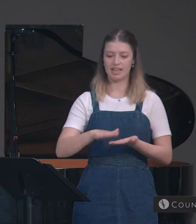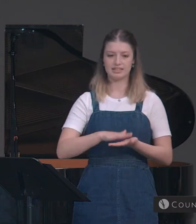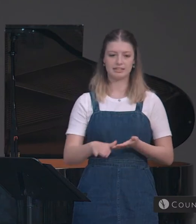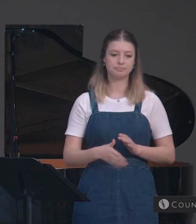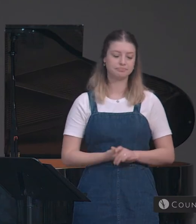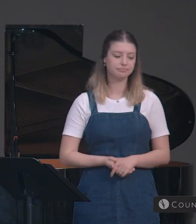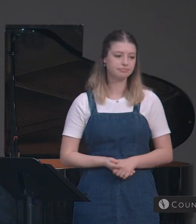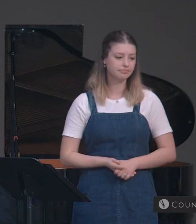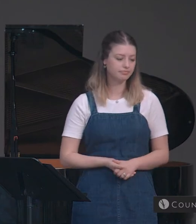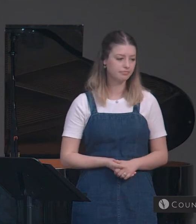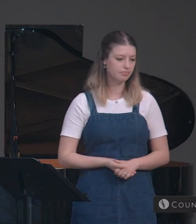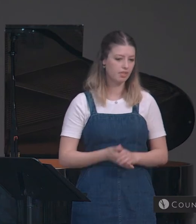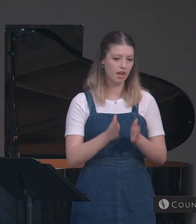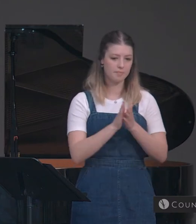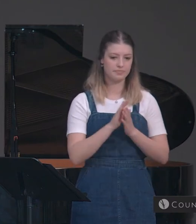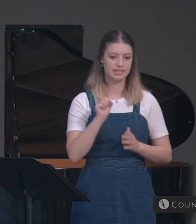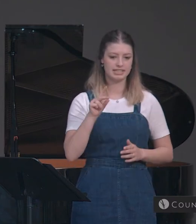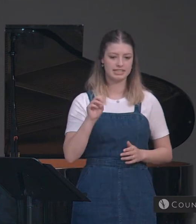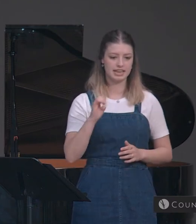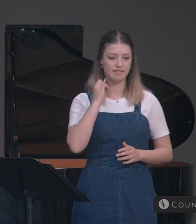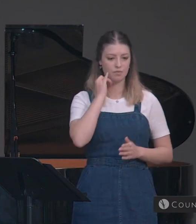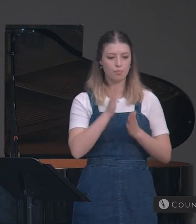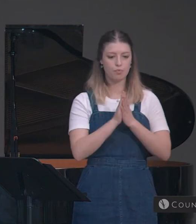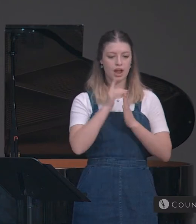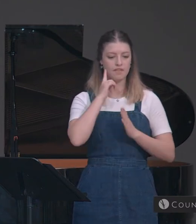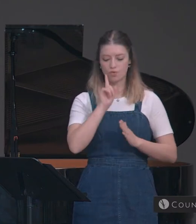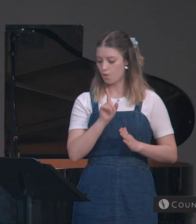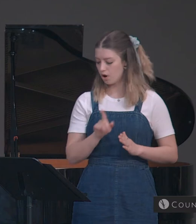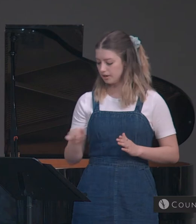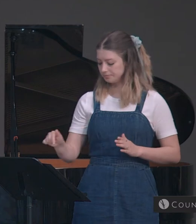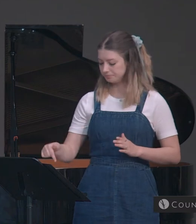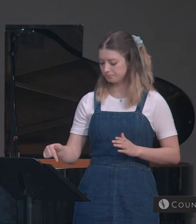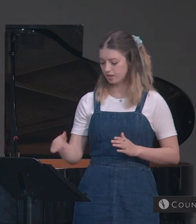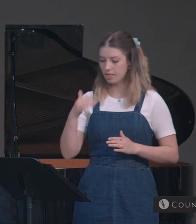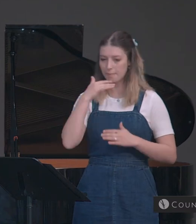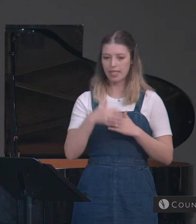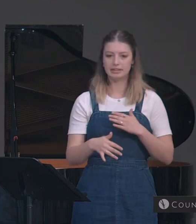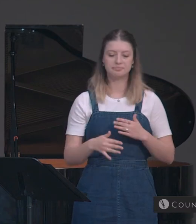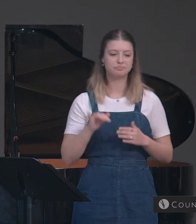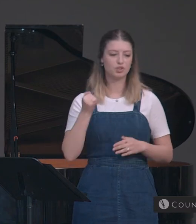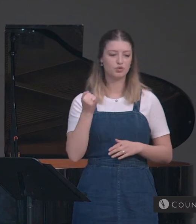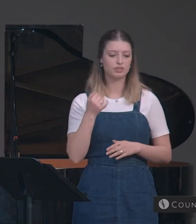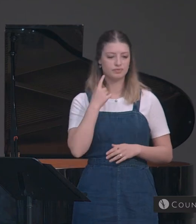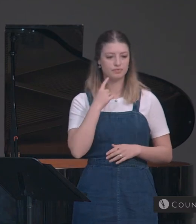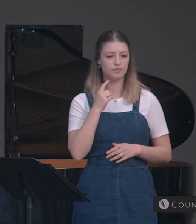Steve Johnson if he will pray for the blood that was shed for our cleansing.